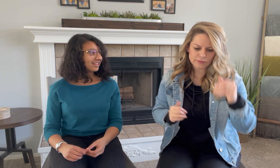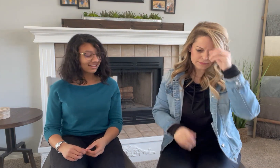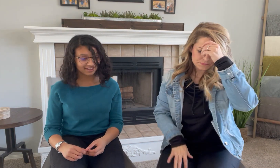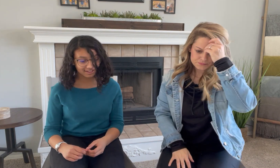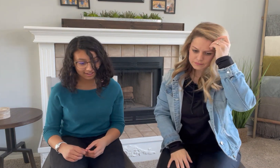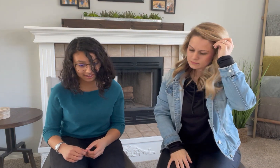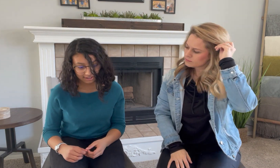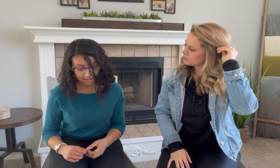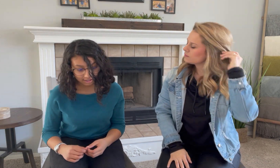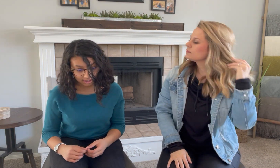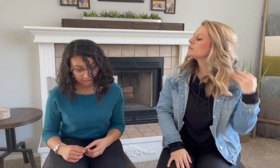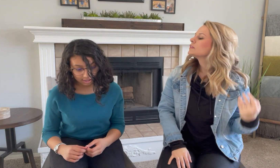one.